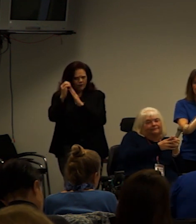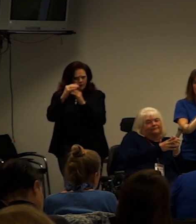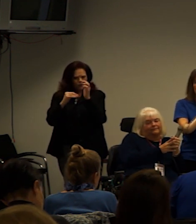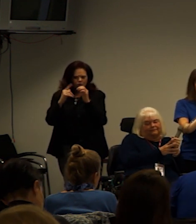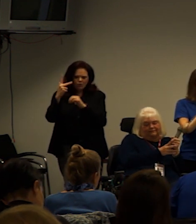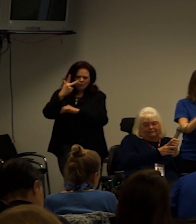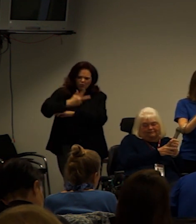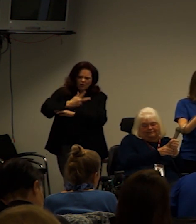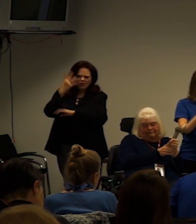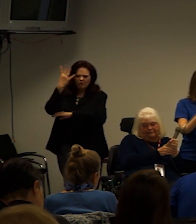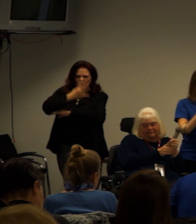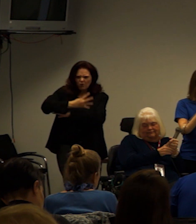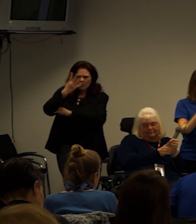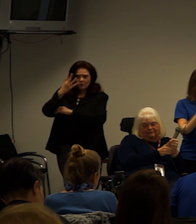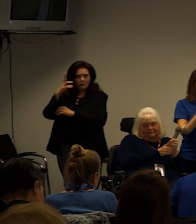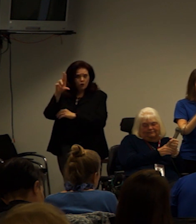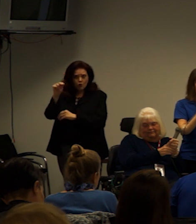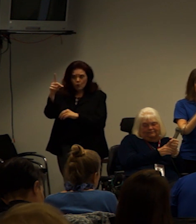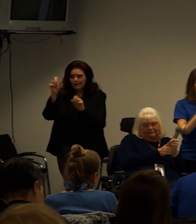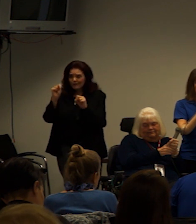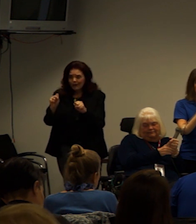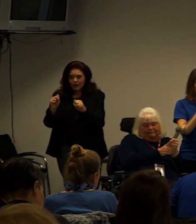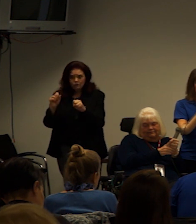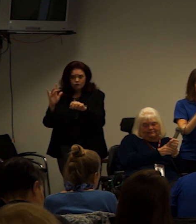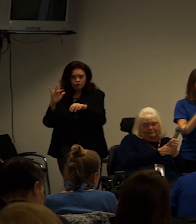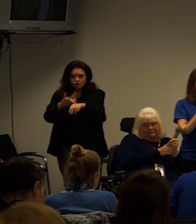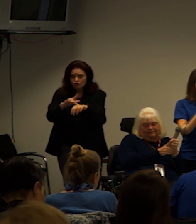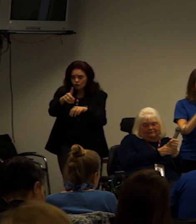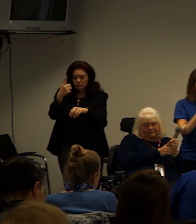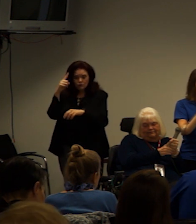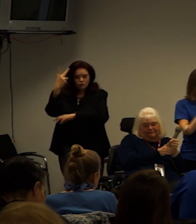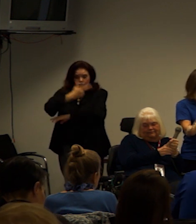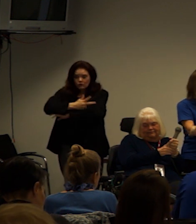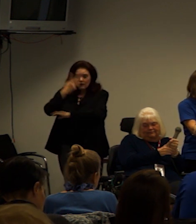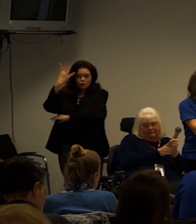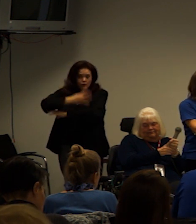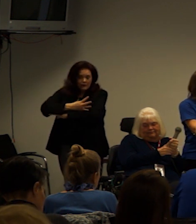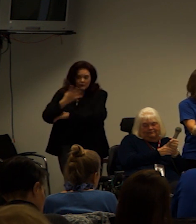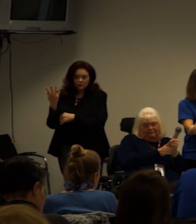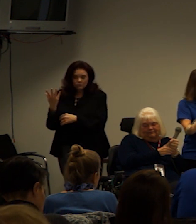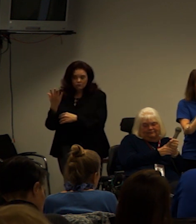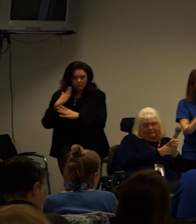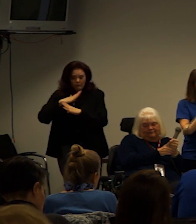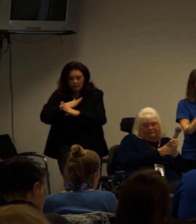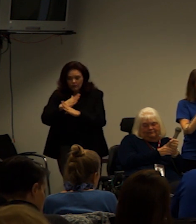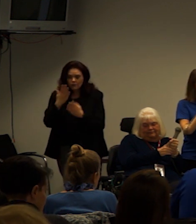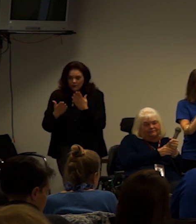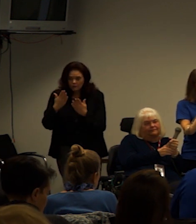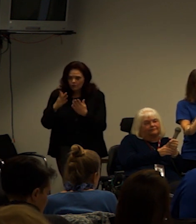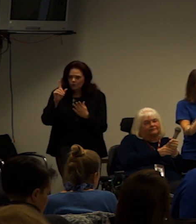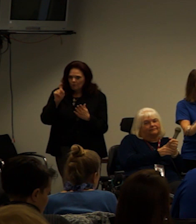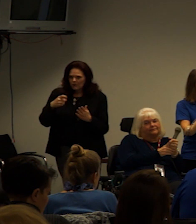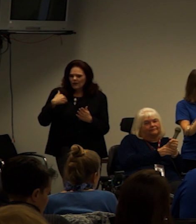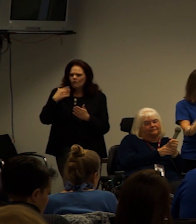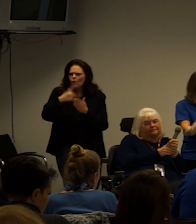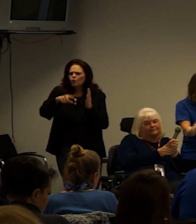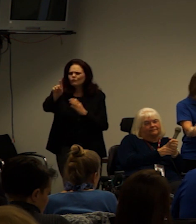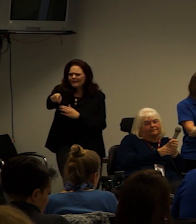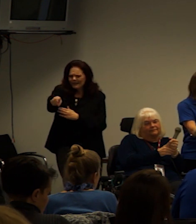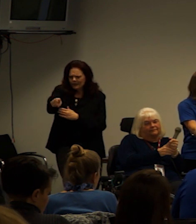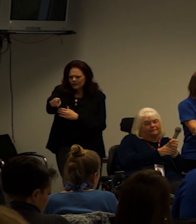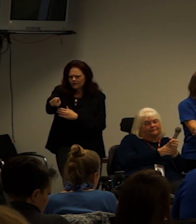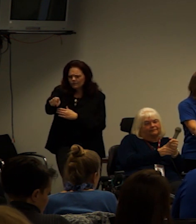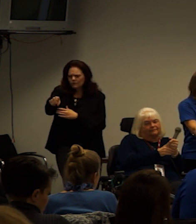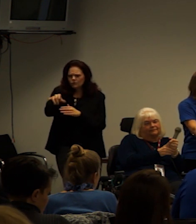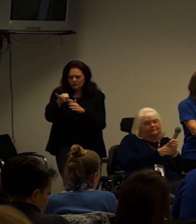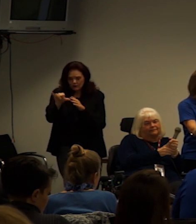3 or 4 days, because nobody may be able to get to you, okay? You've got to have what you need. If you're staying home or sheltering